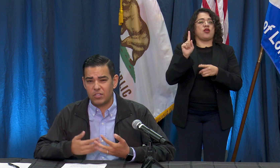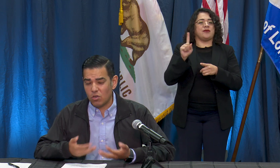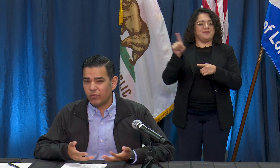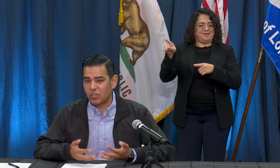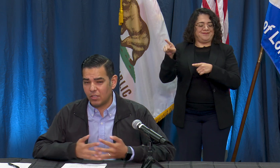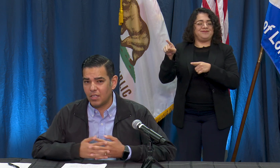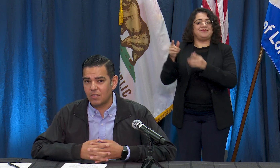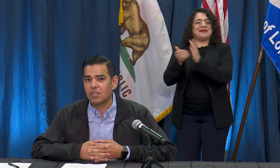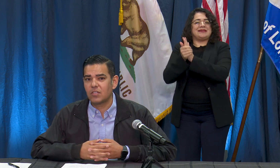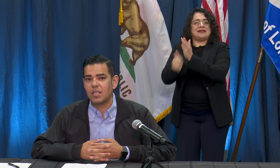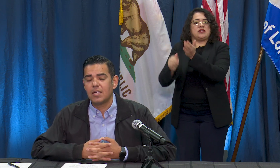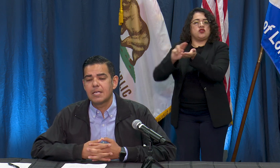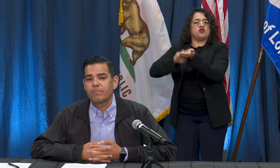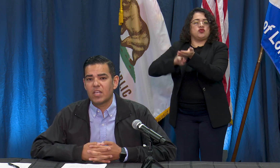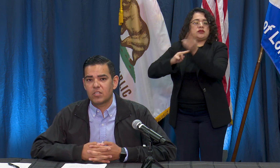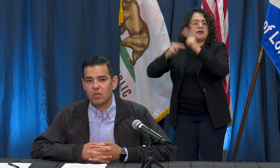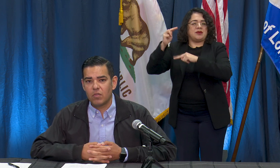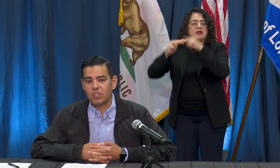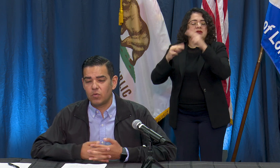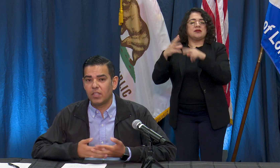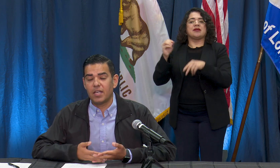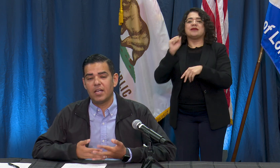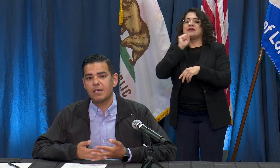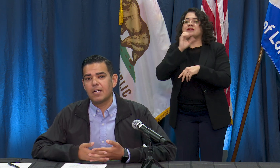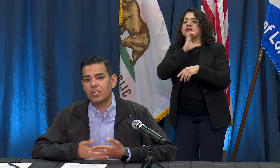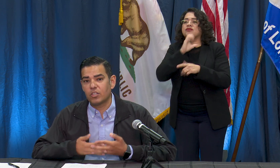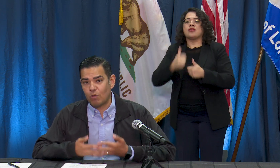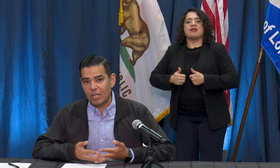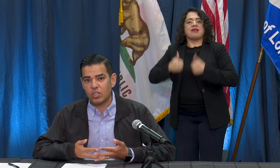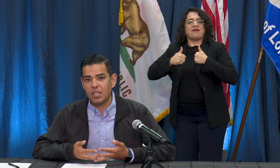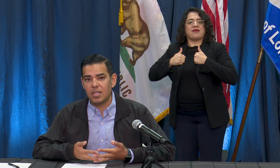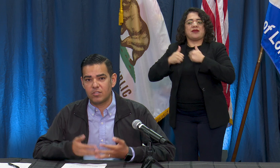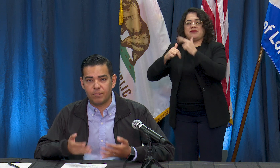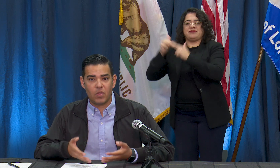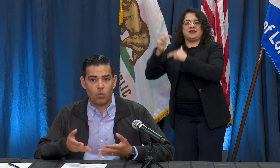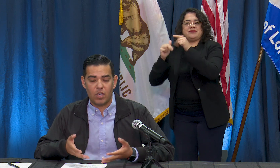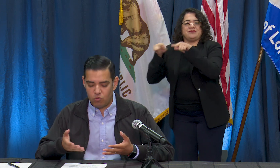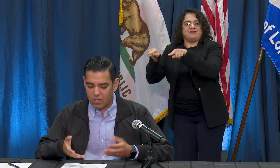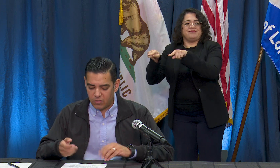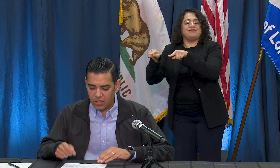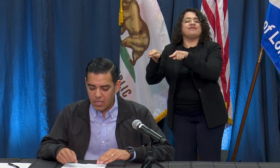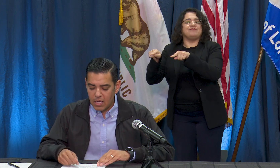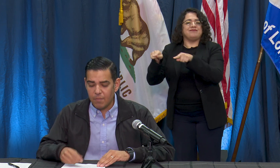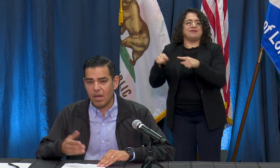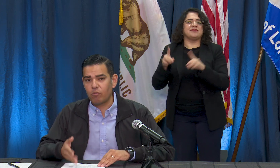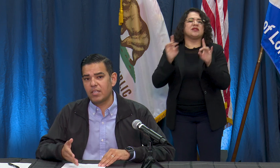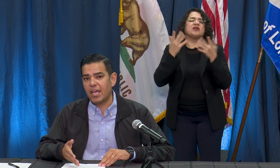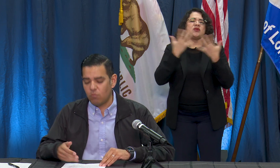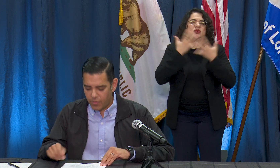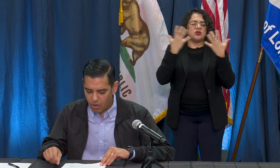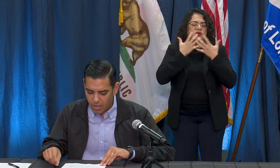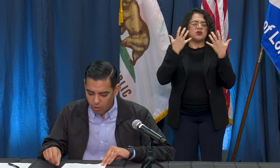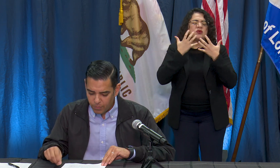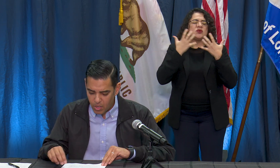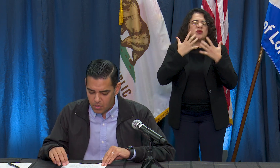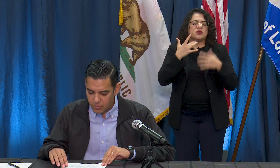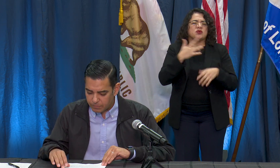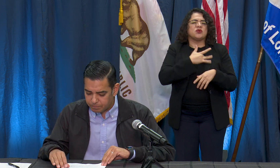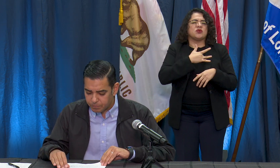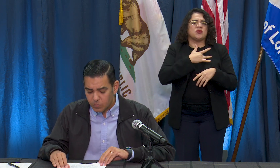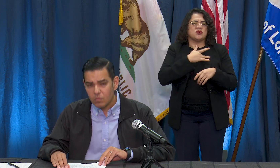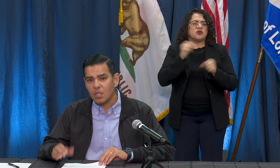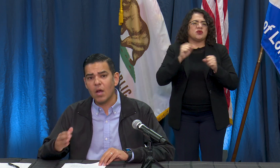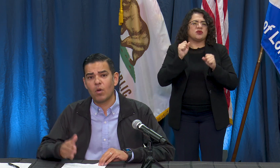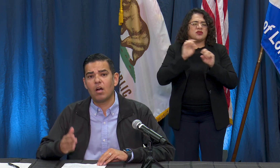nursing and senior facilities in the city. And so that's really a tragedy, and it's something that we're addressing every day with our health